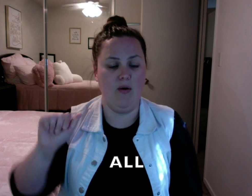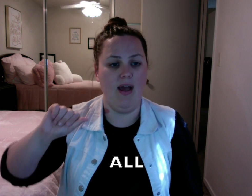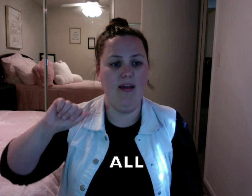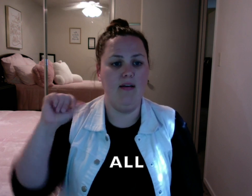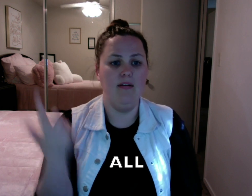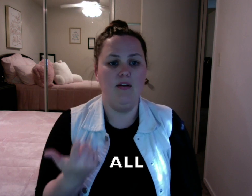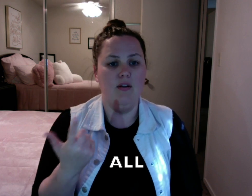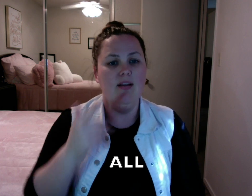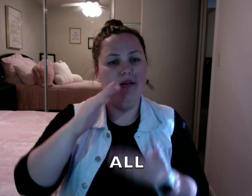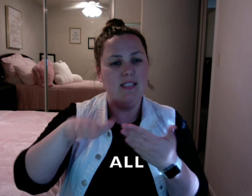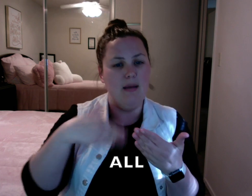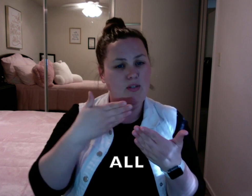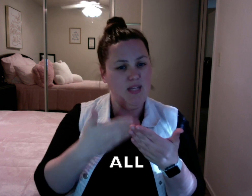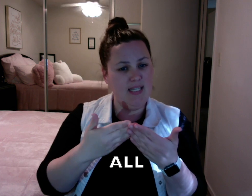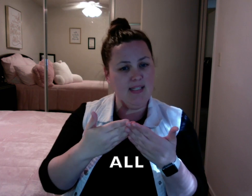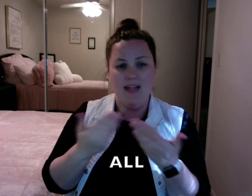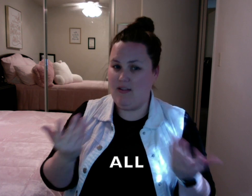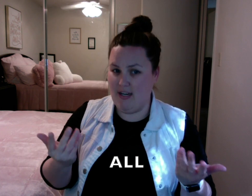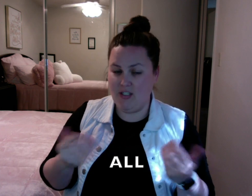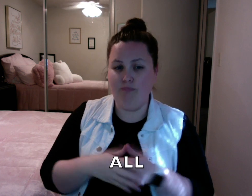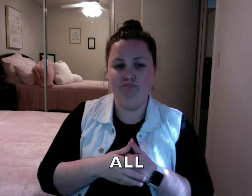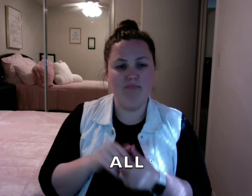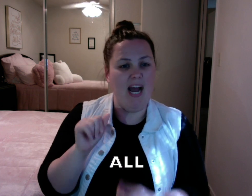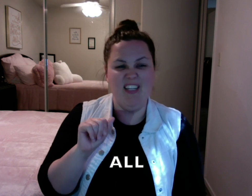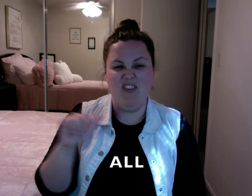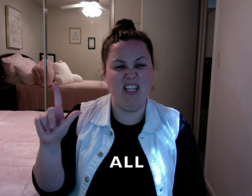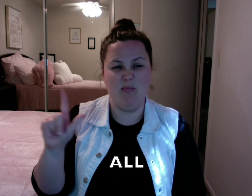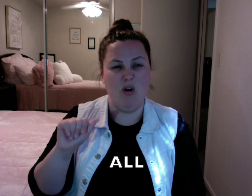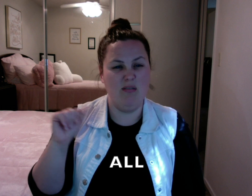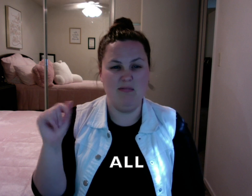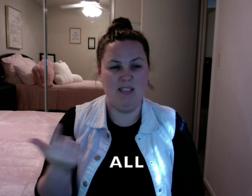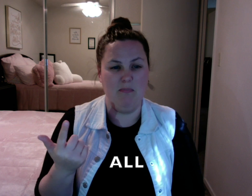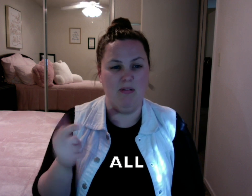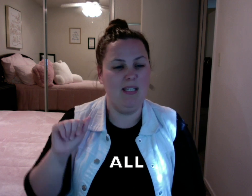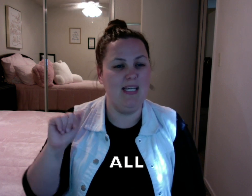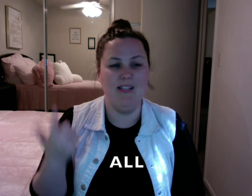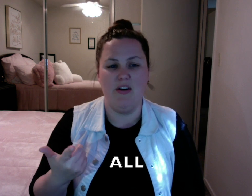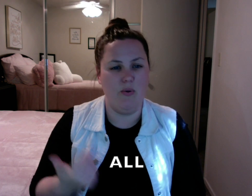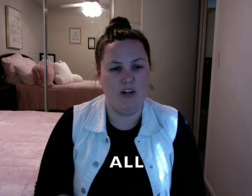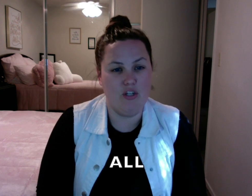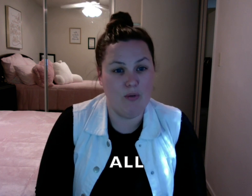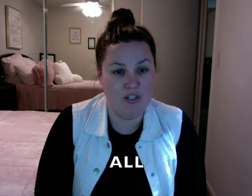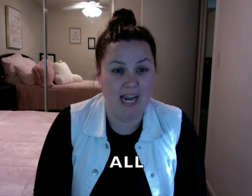okay? Some do this, and that's fine too. I just find this more simple, easier and quicker to do when you're signing a